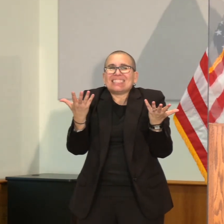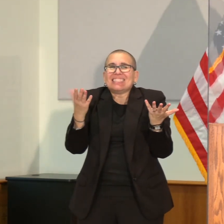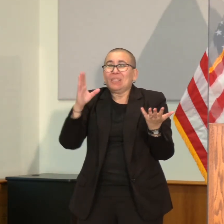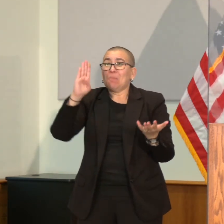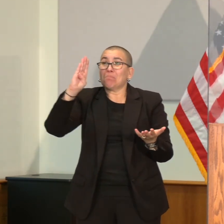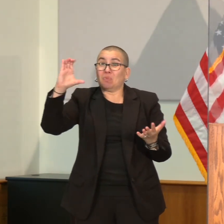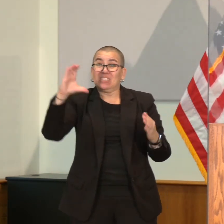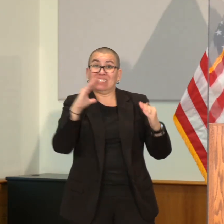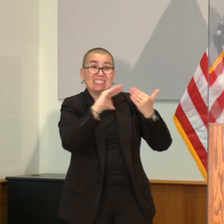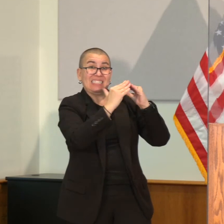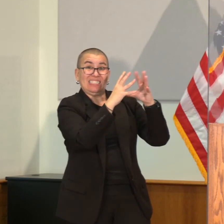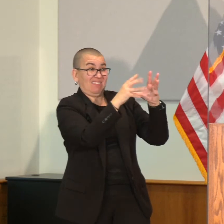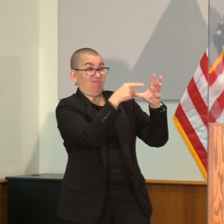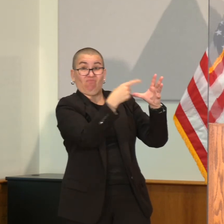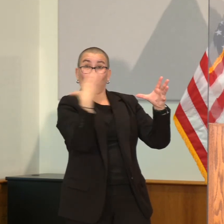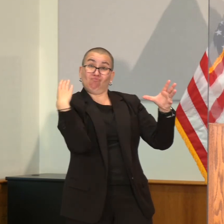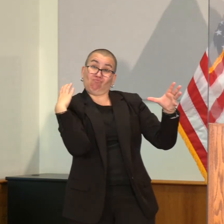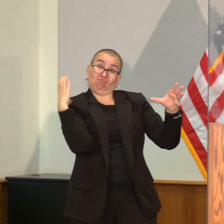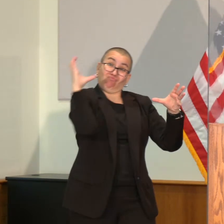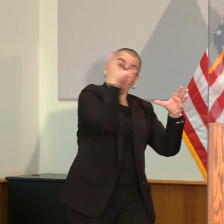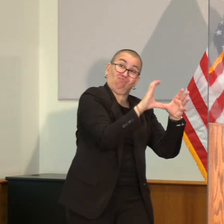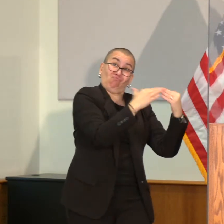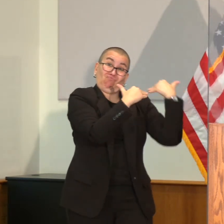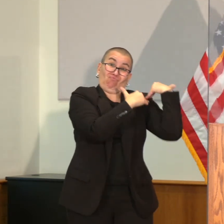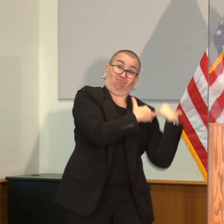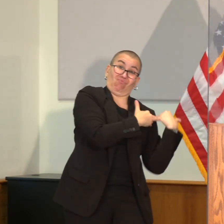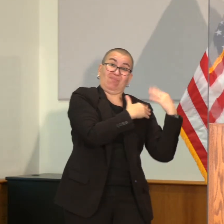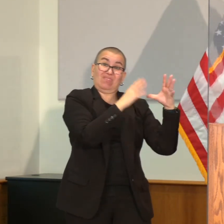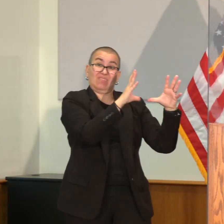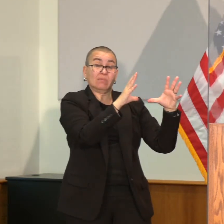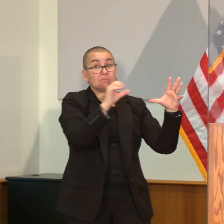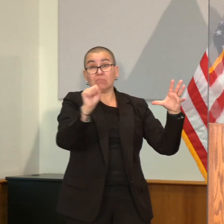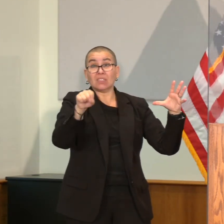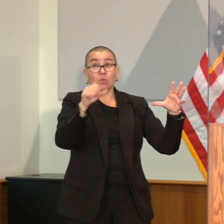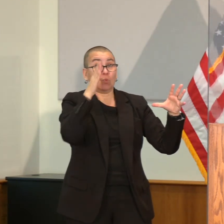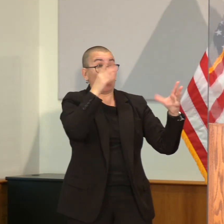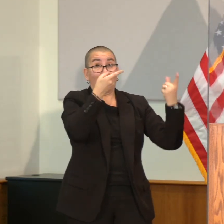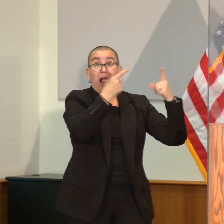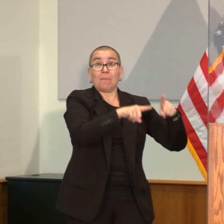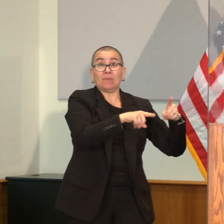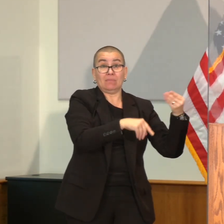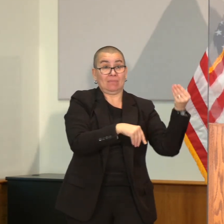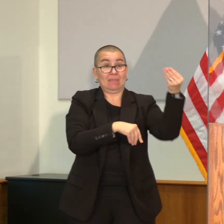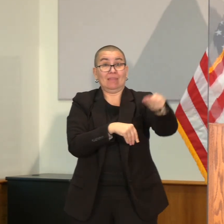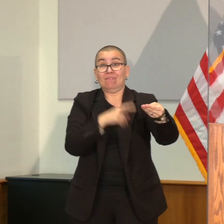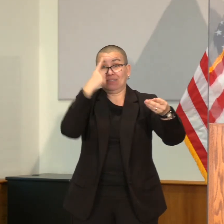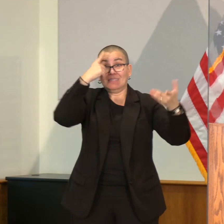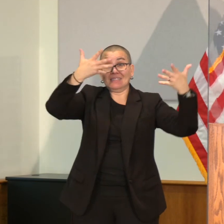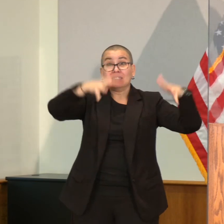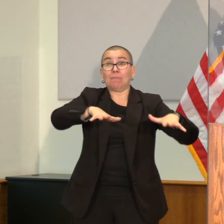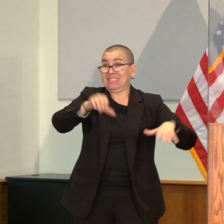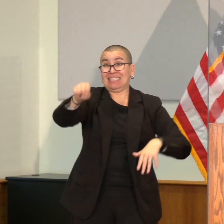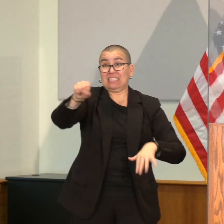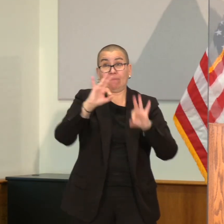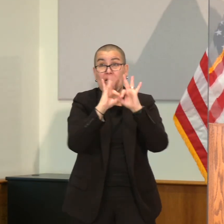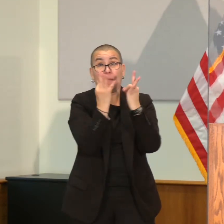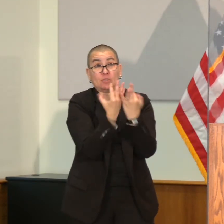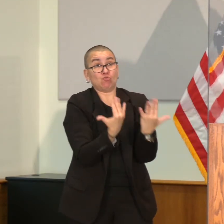to be able to have the settlement that I think most of us know is coming, and rightfully so, to the right family.